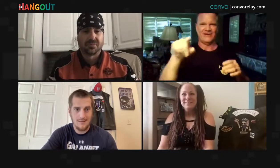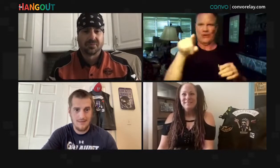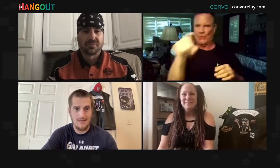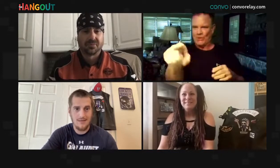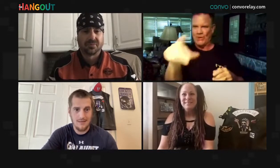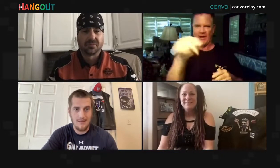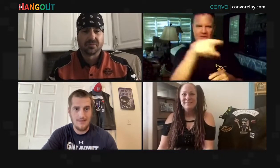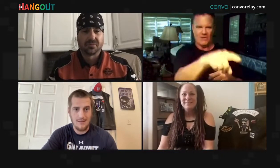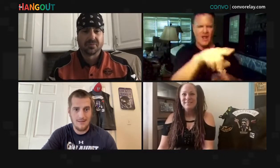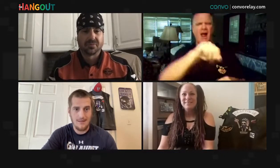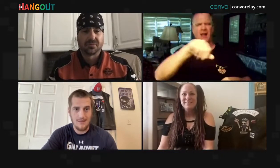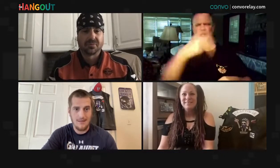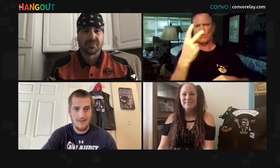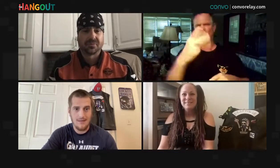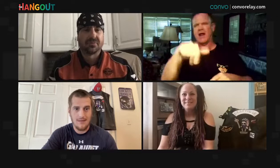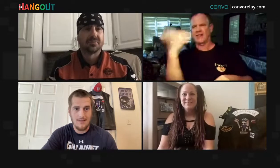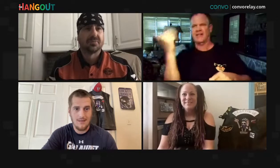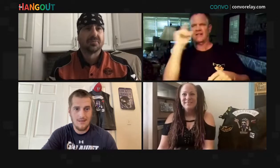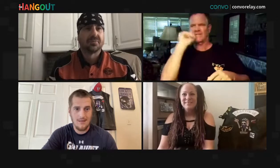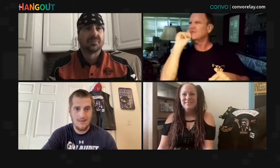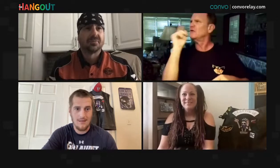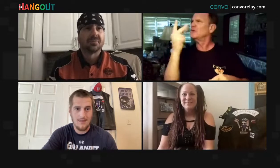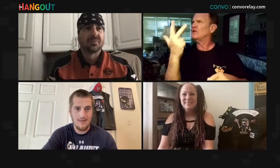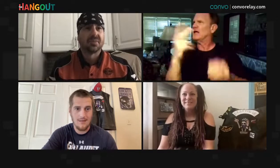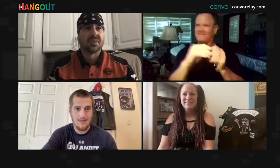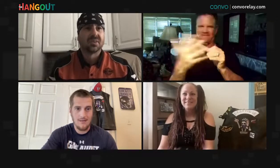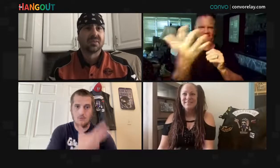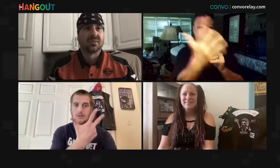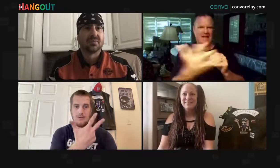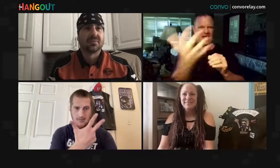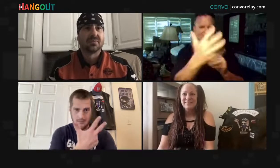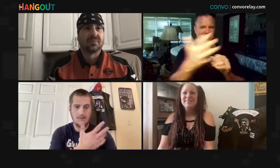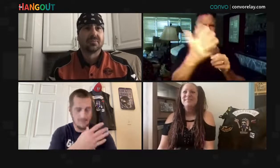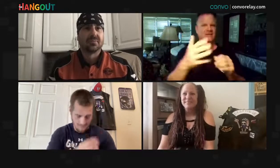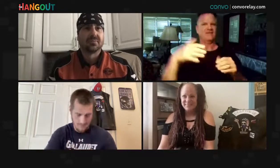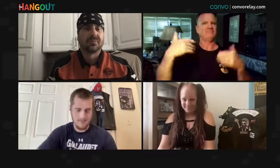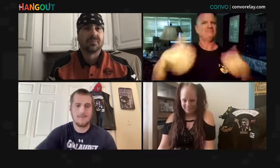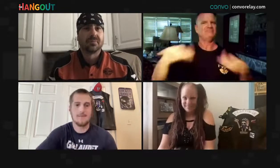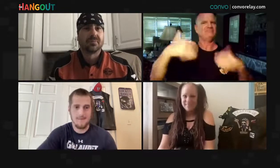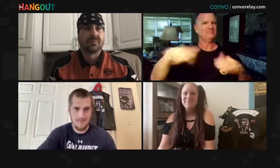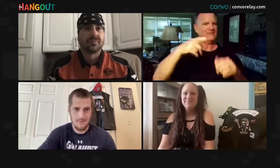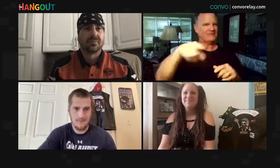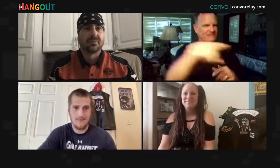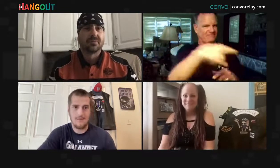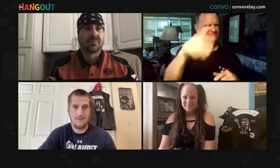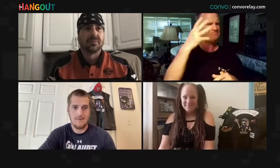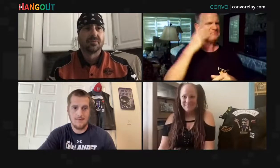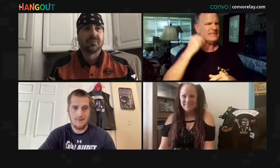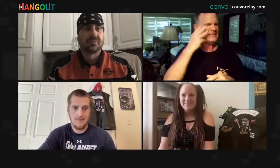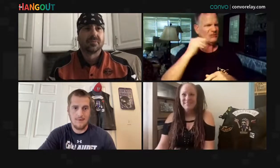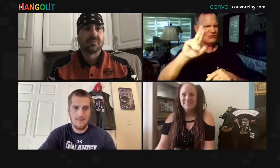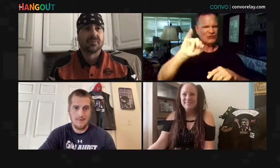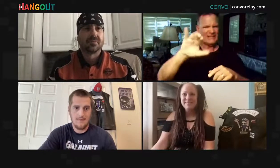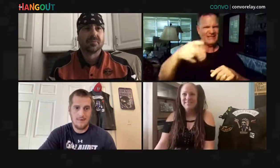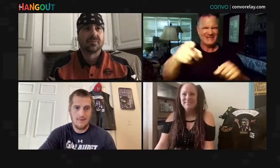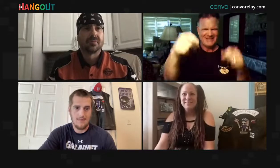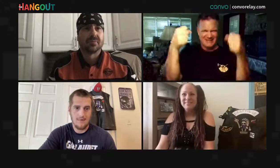is in April, you guys, and there was another 3 other deaf people. So it's 5 of you guys all together. You guys had